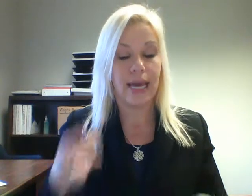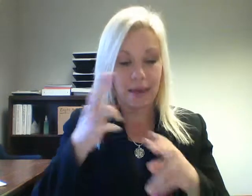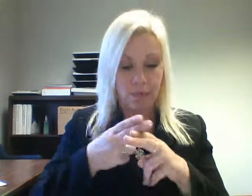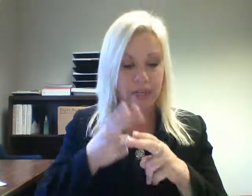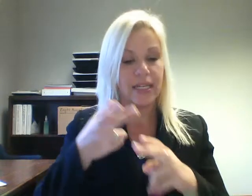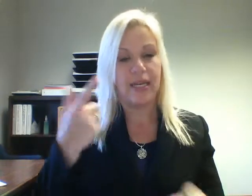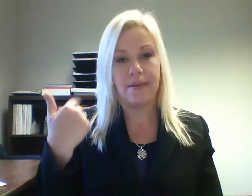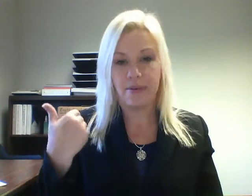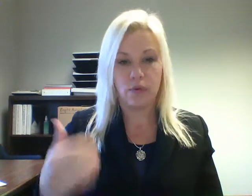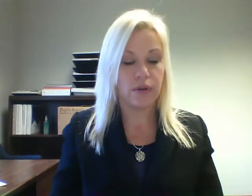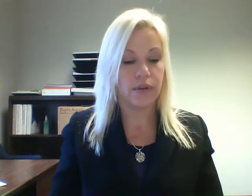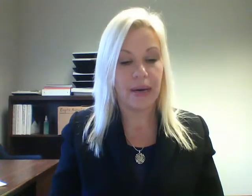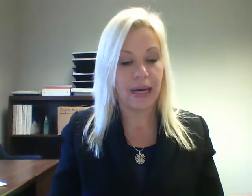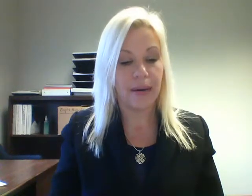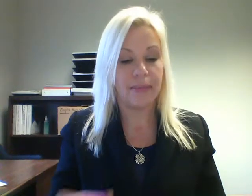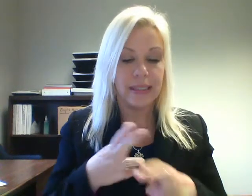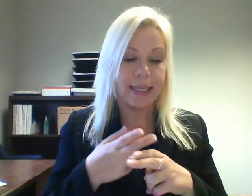Name we did before, and the my name is name.